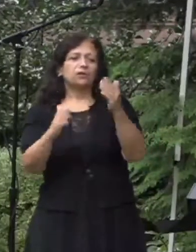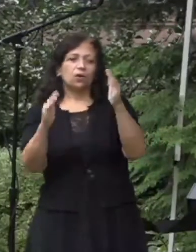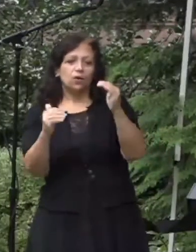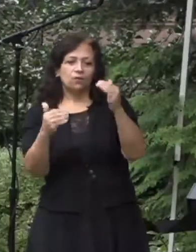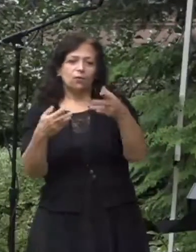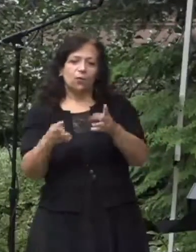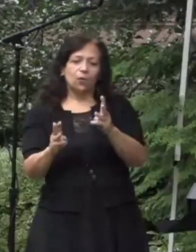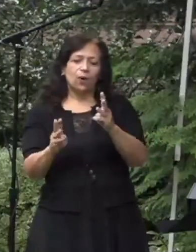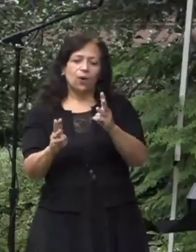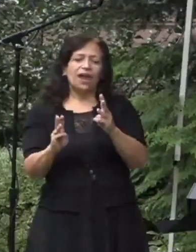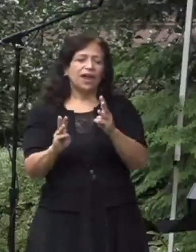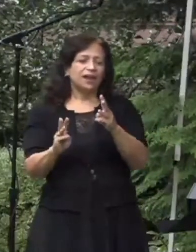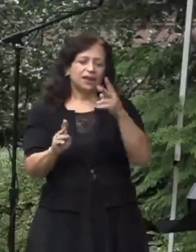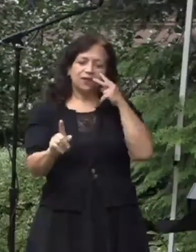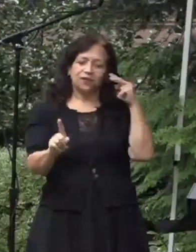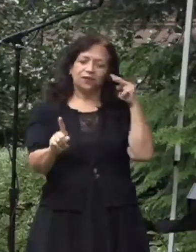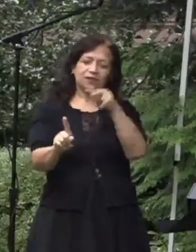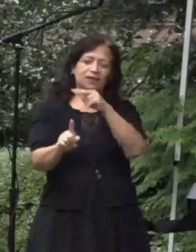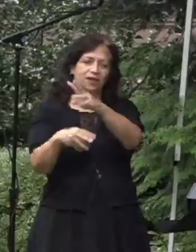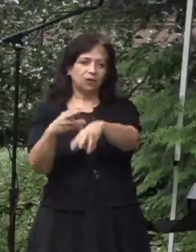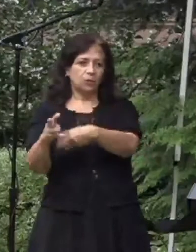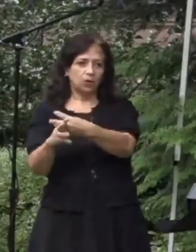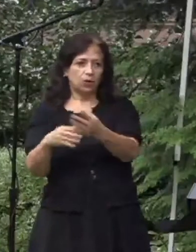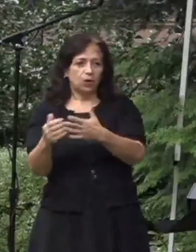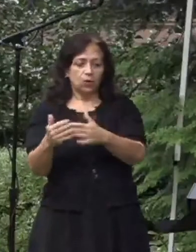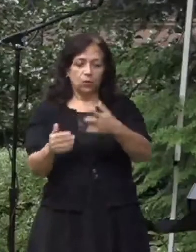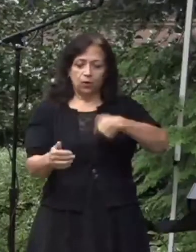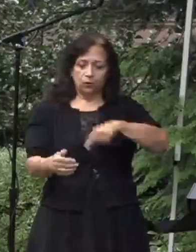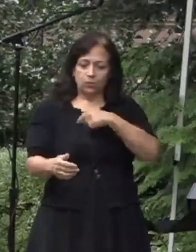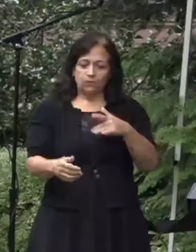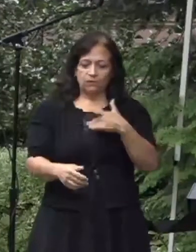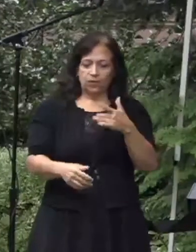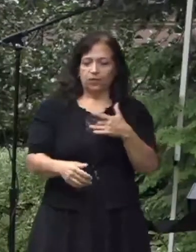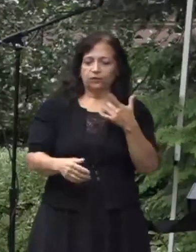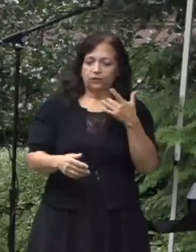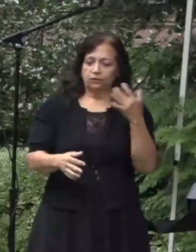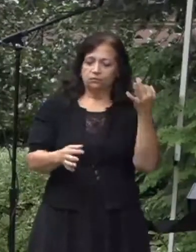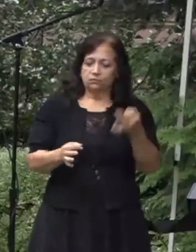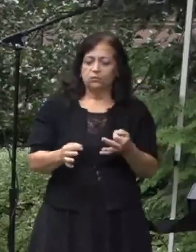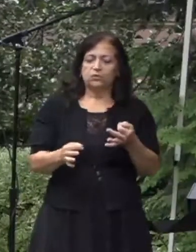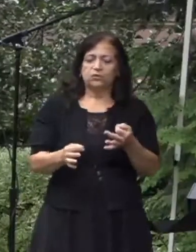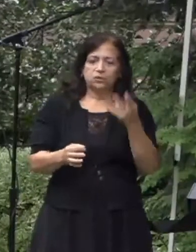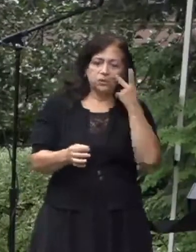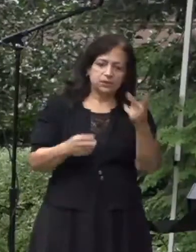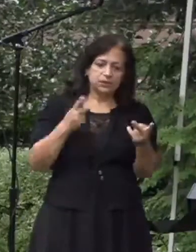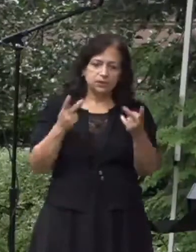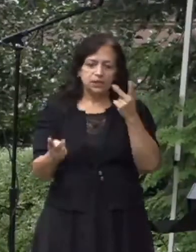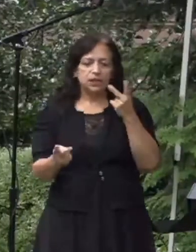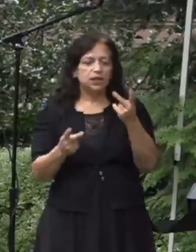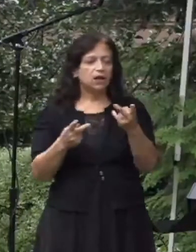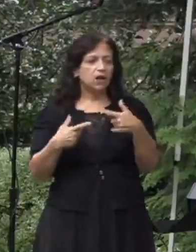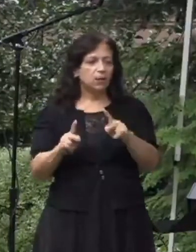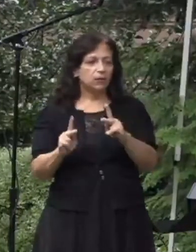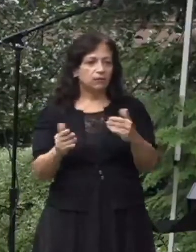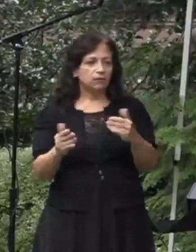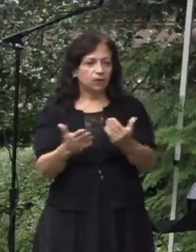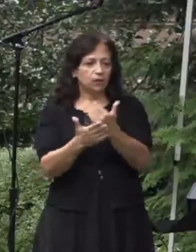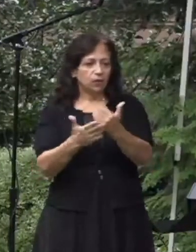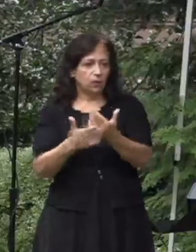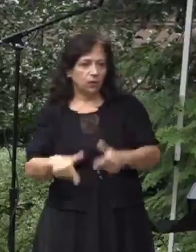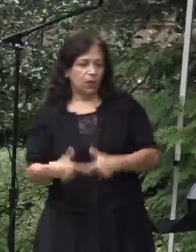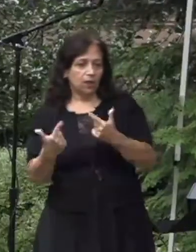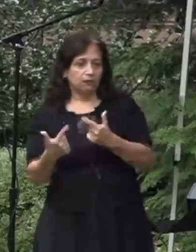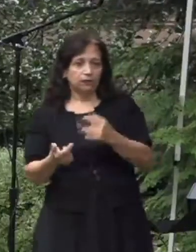world whenever we choose to see opportunities for new life? What if we